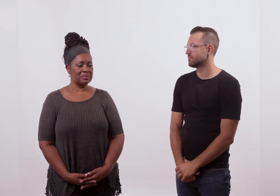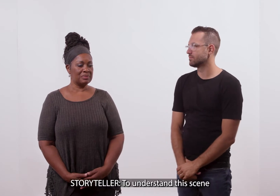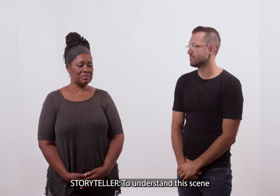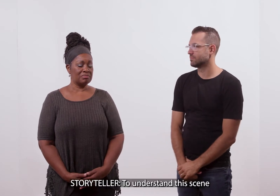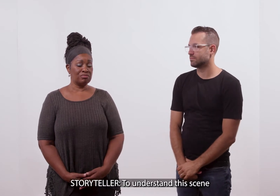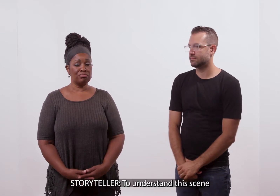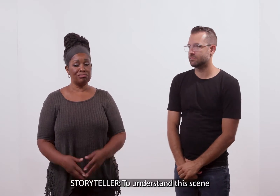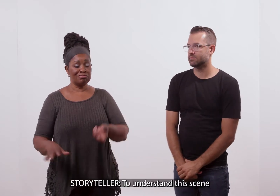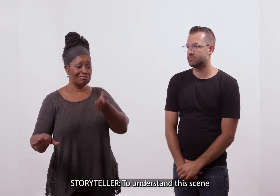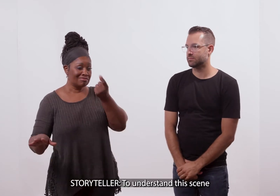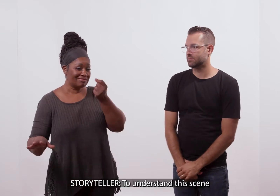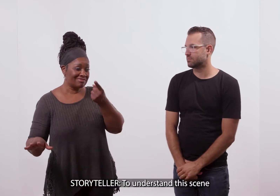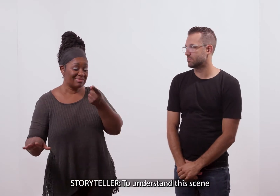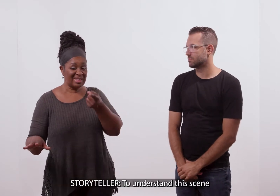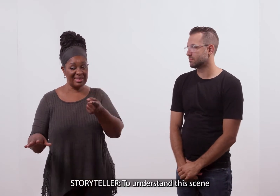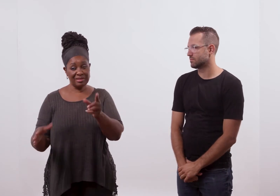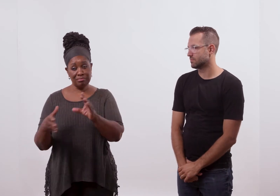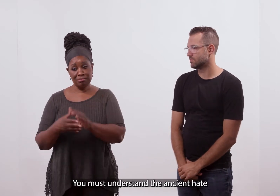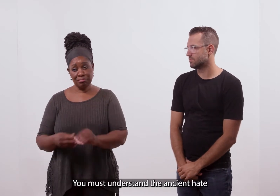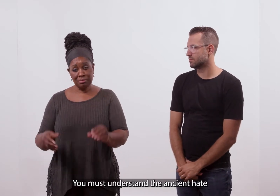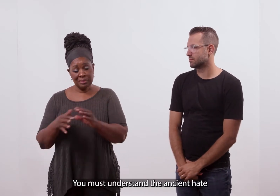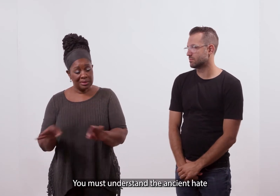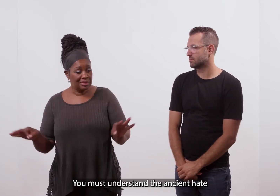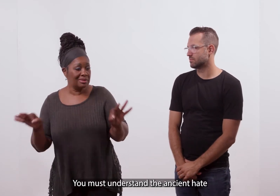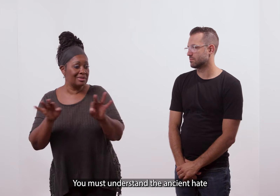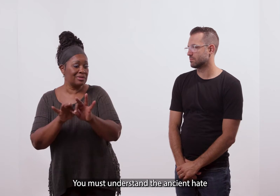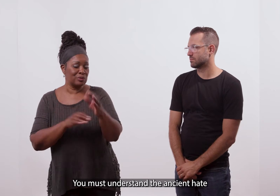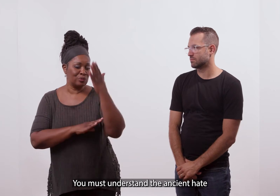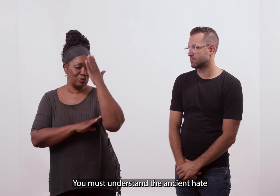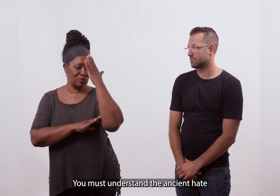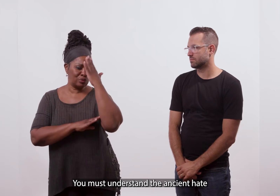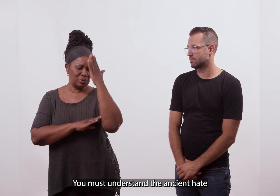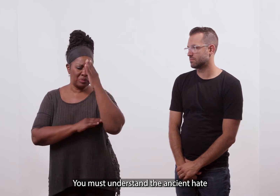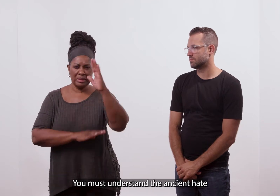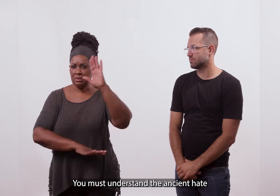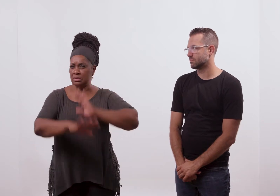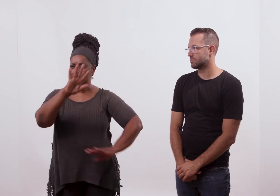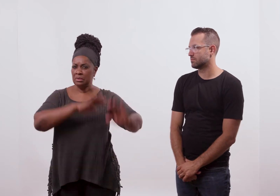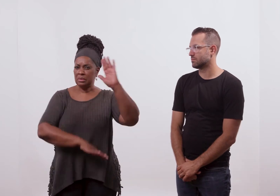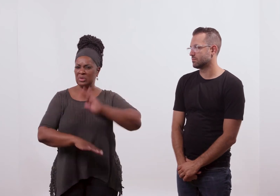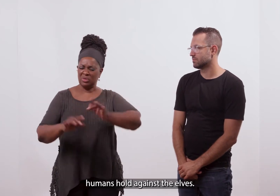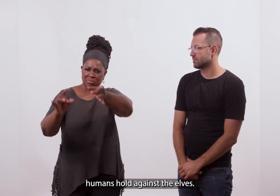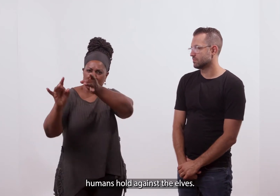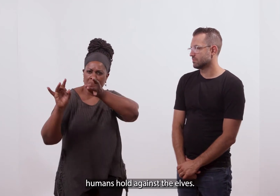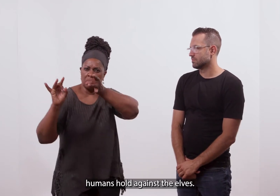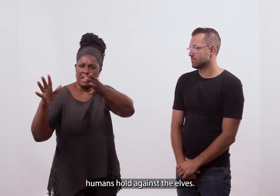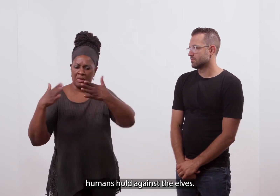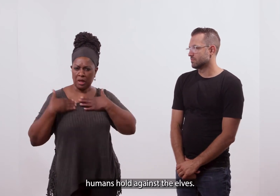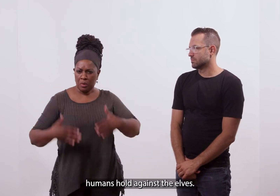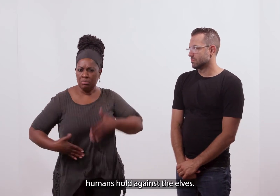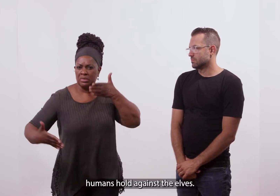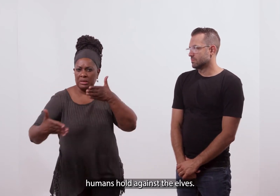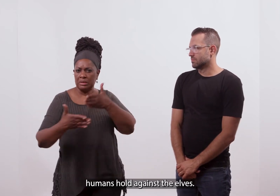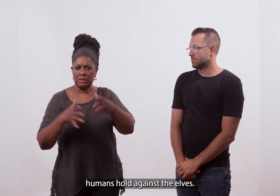To understand this scene, you must understand the ancient hate humans hold